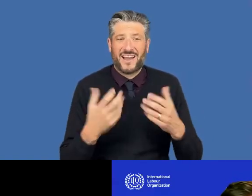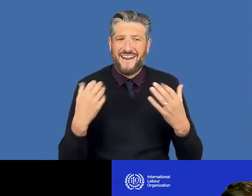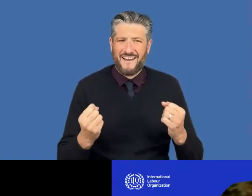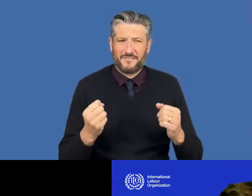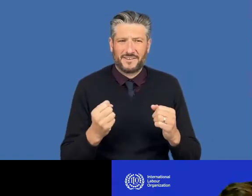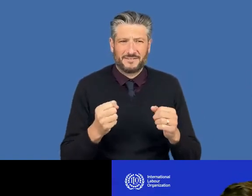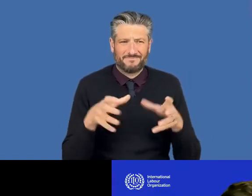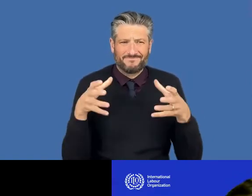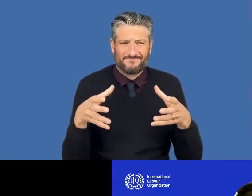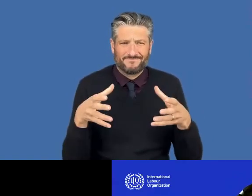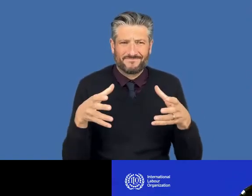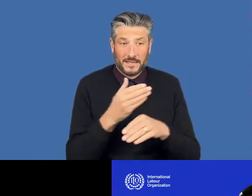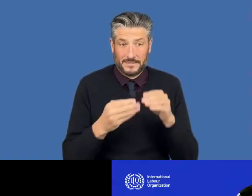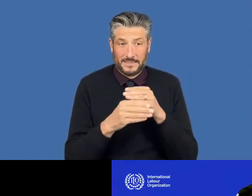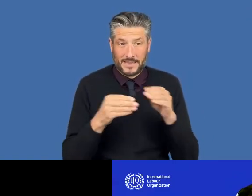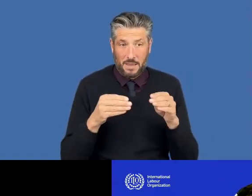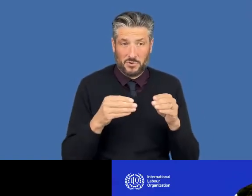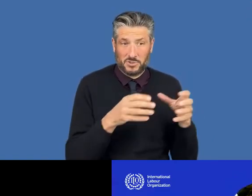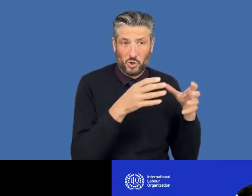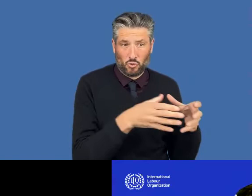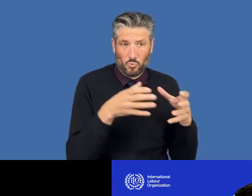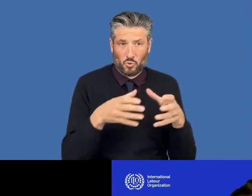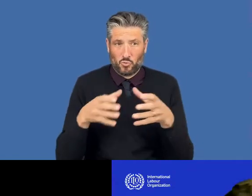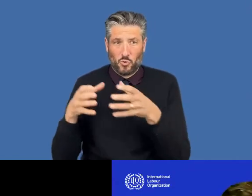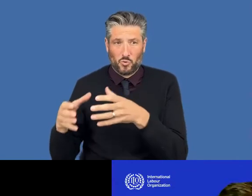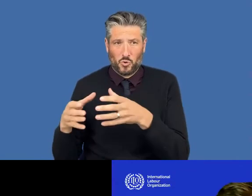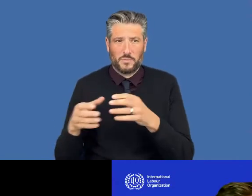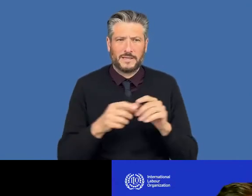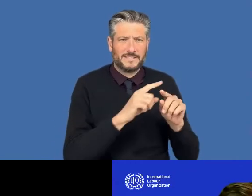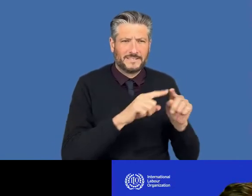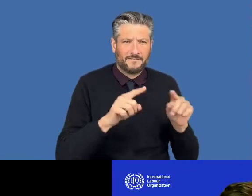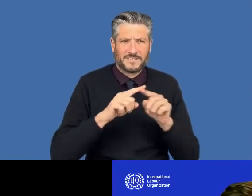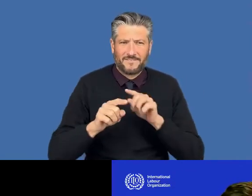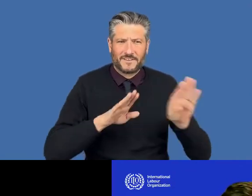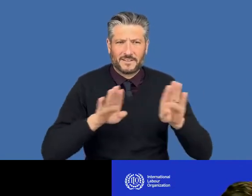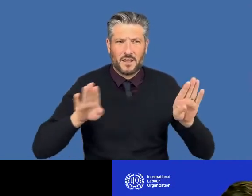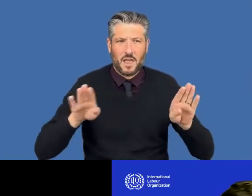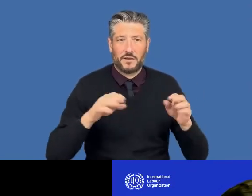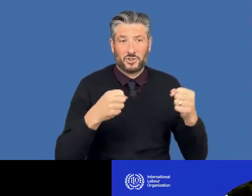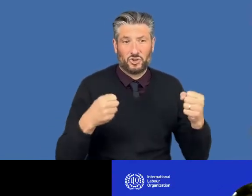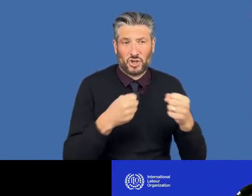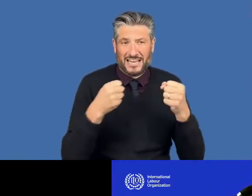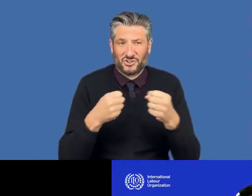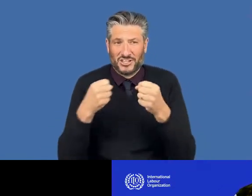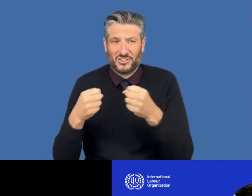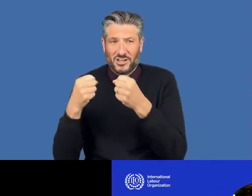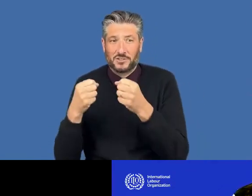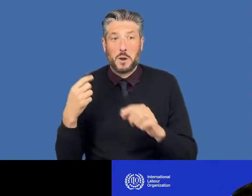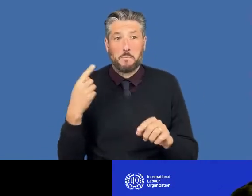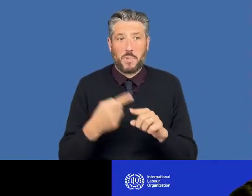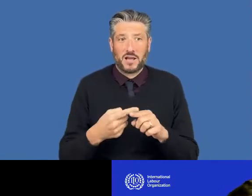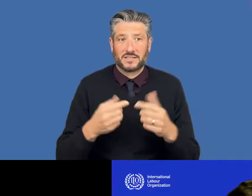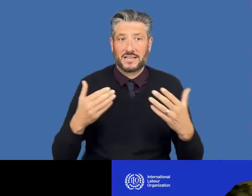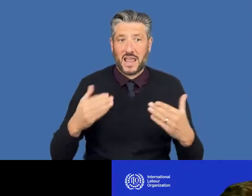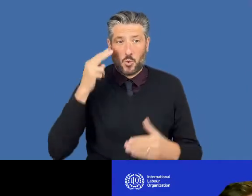types of different groups of persons with disabilities might have, including the group of neurodiverse minorities,